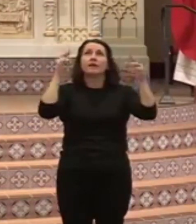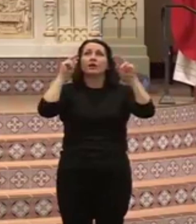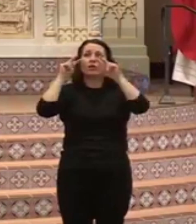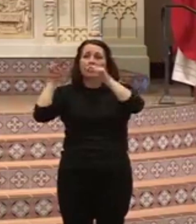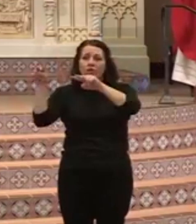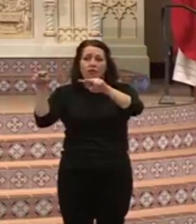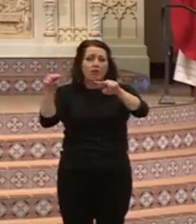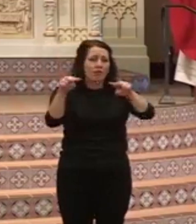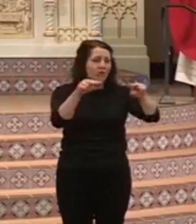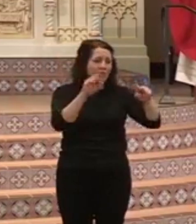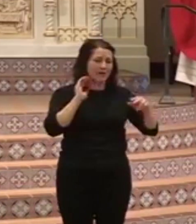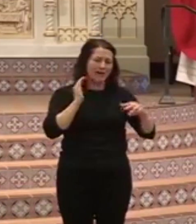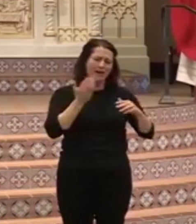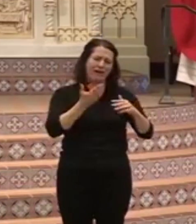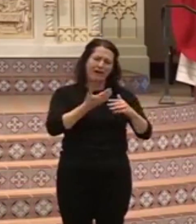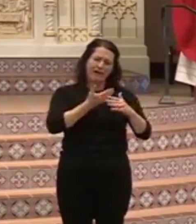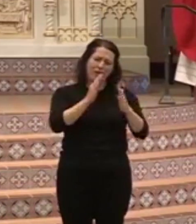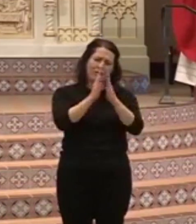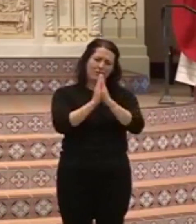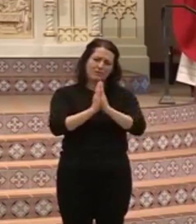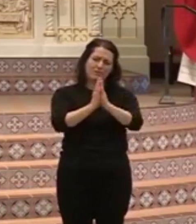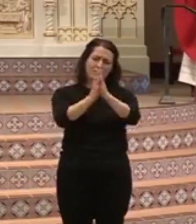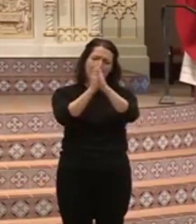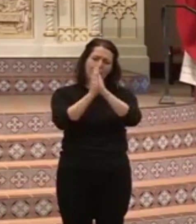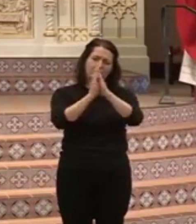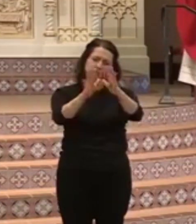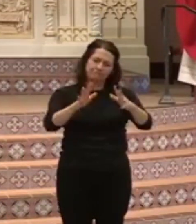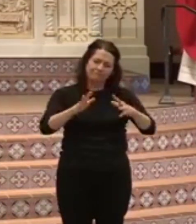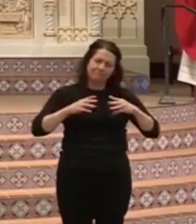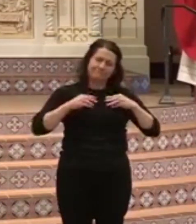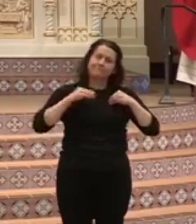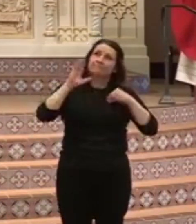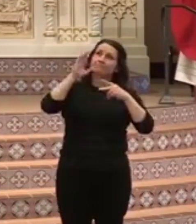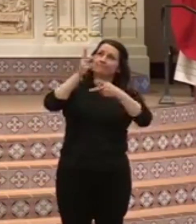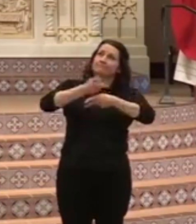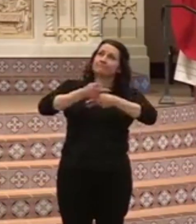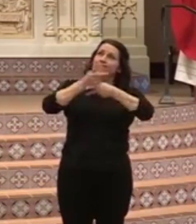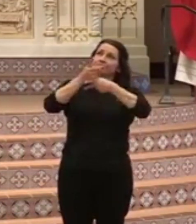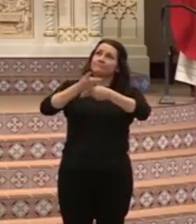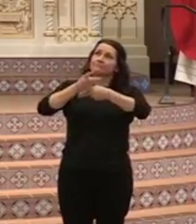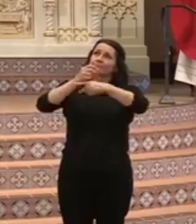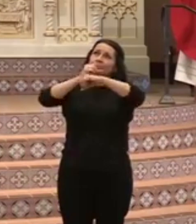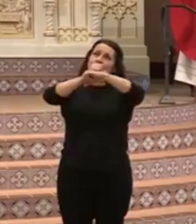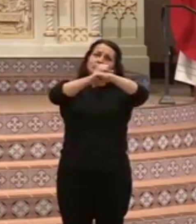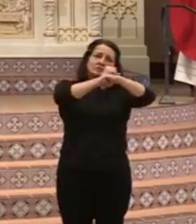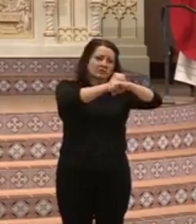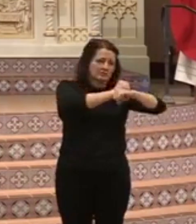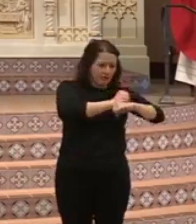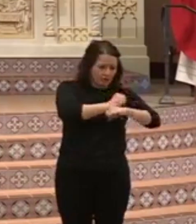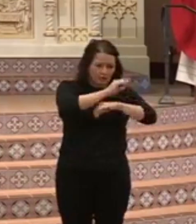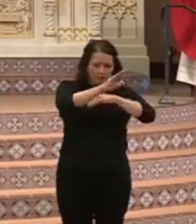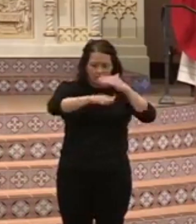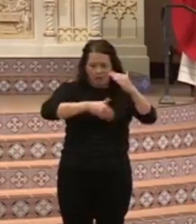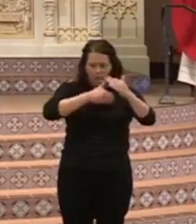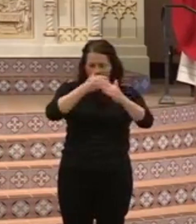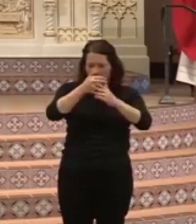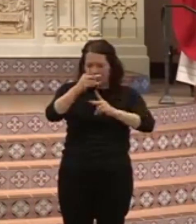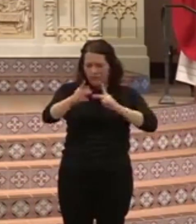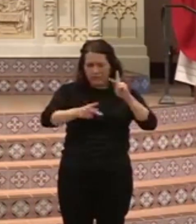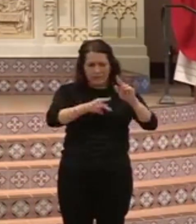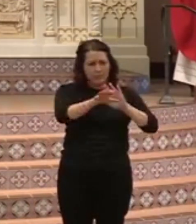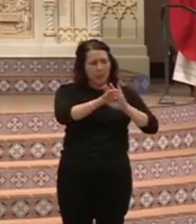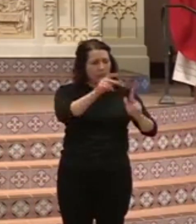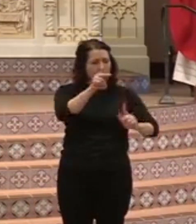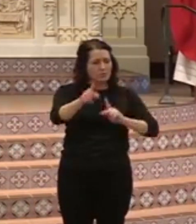our prayers, and in your kindness protect the Pope chosen for us, that